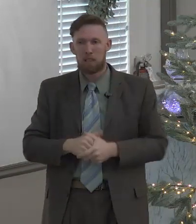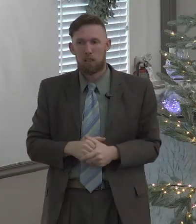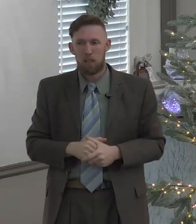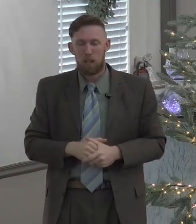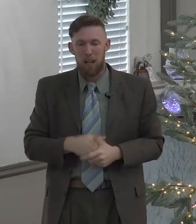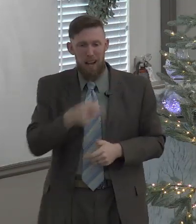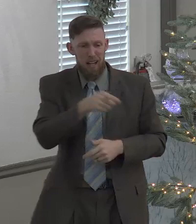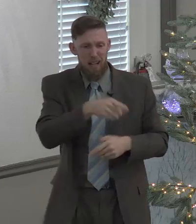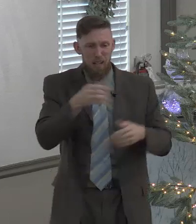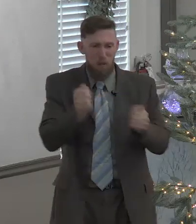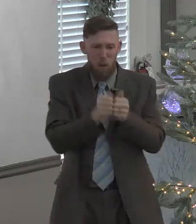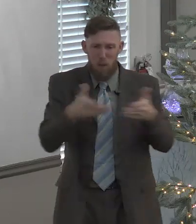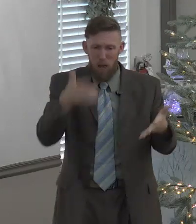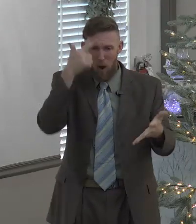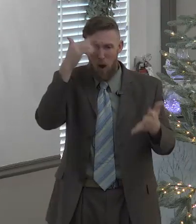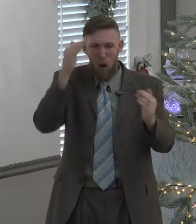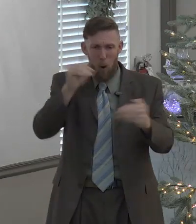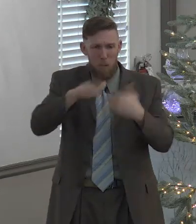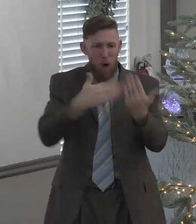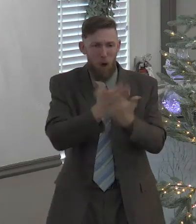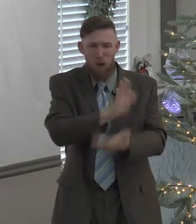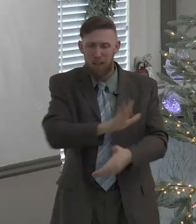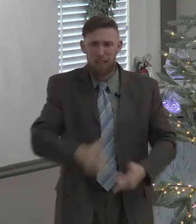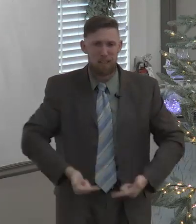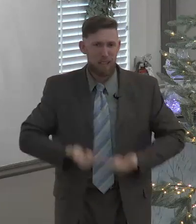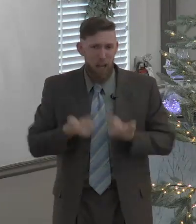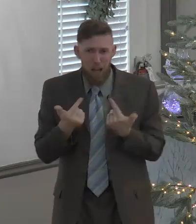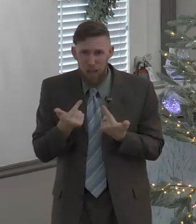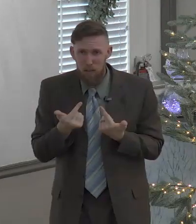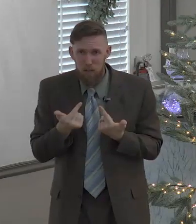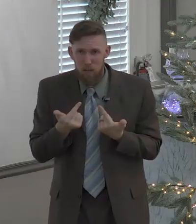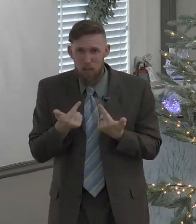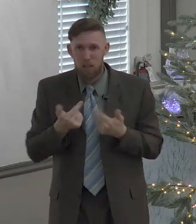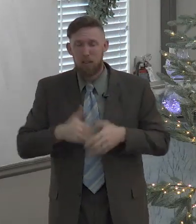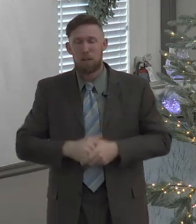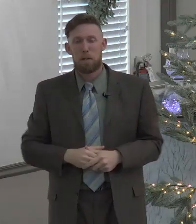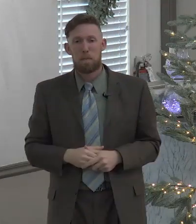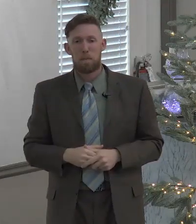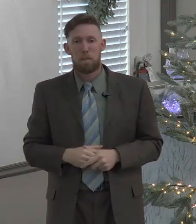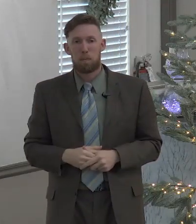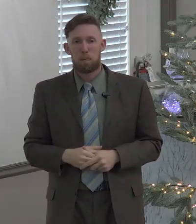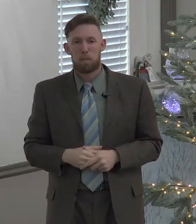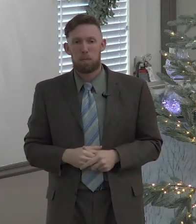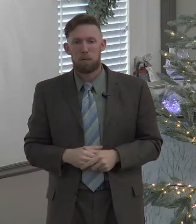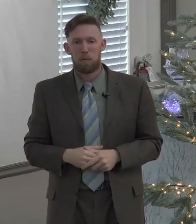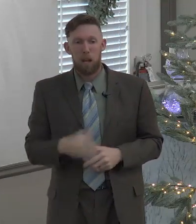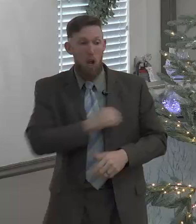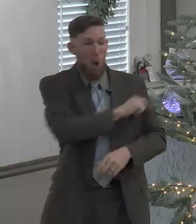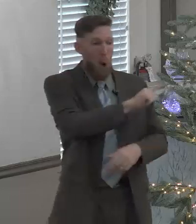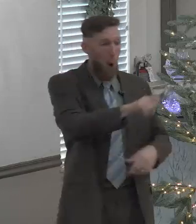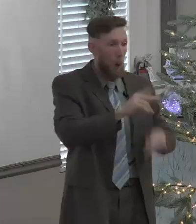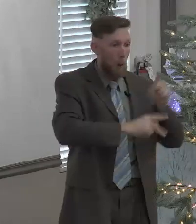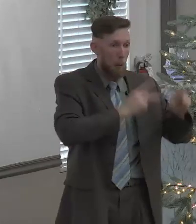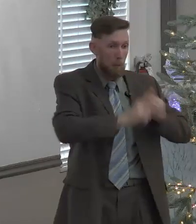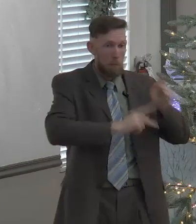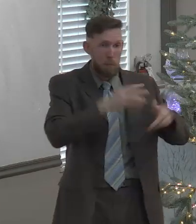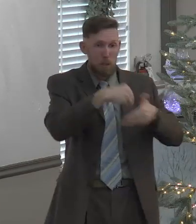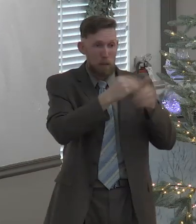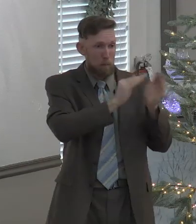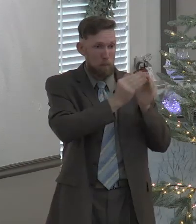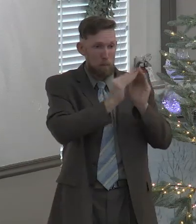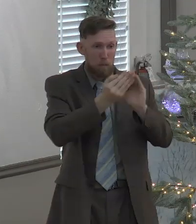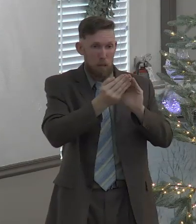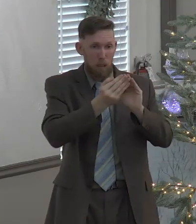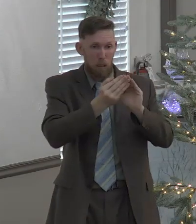man is delivered, this man who has been just hopelessly possessed, and nobody